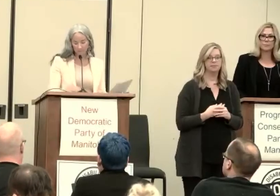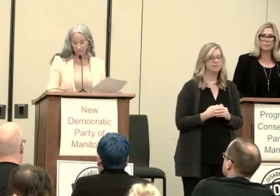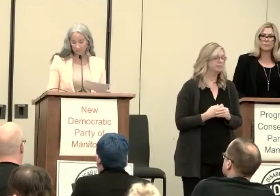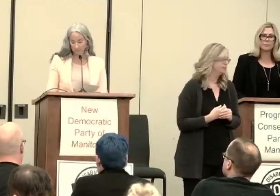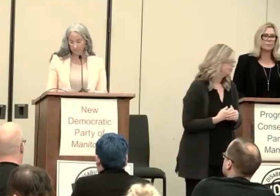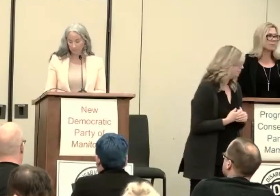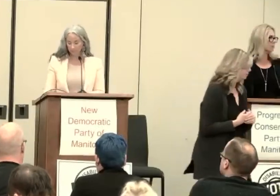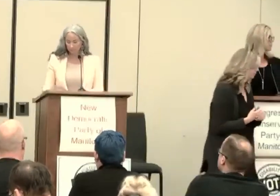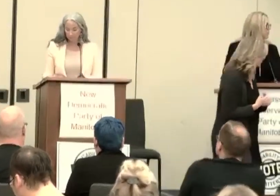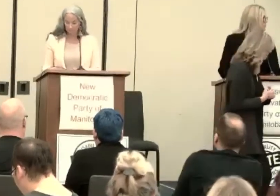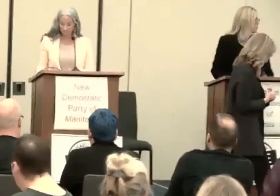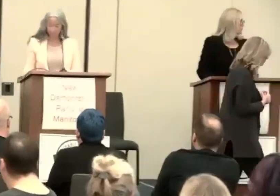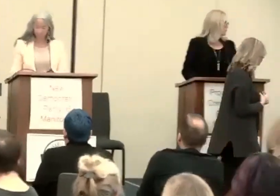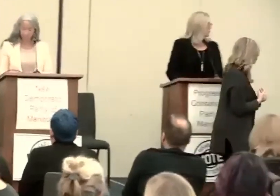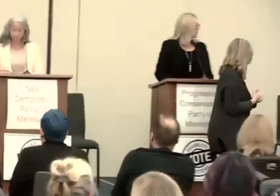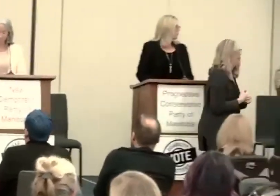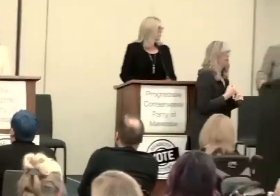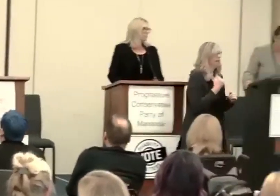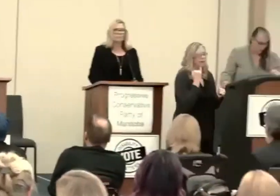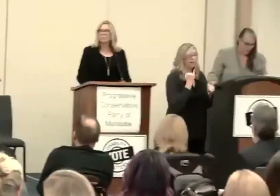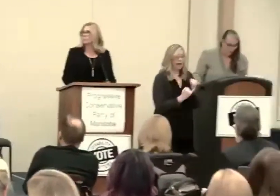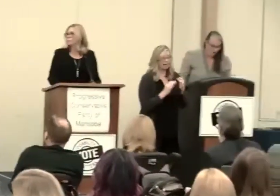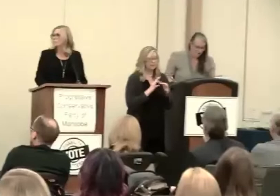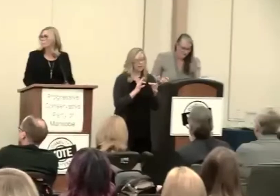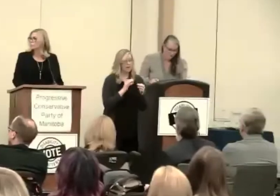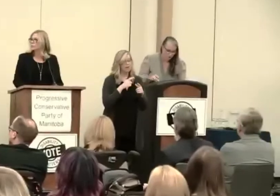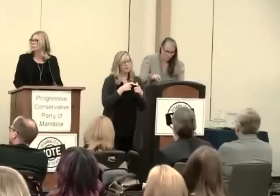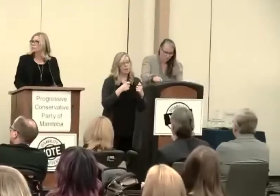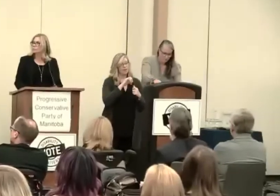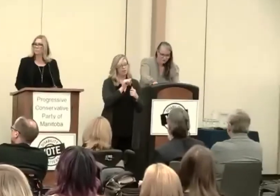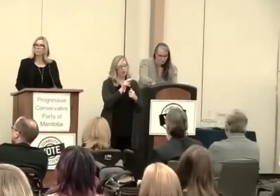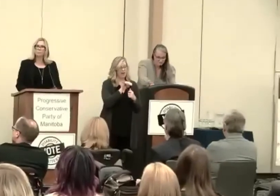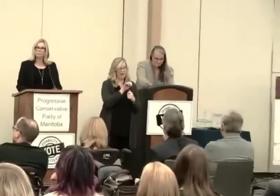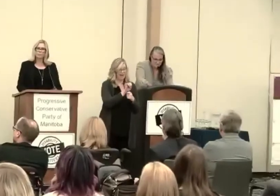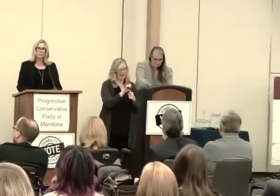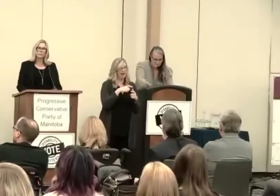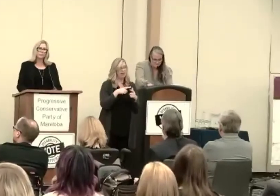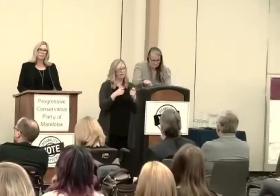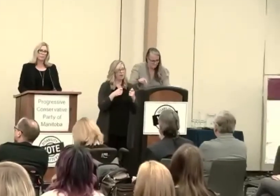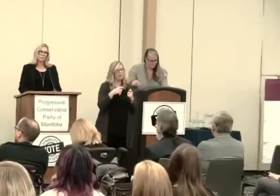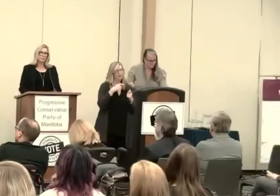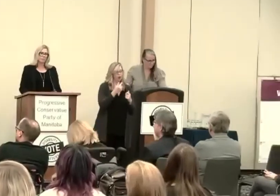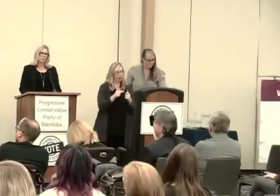And a final closing statement from Janine Gibson of the Green Party of Manitoba. You have 2 minutes.